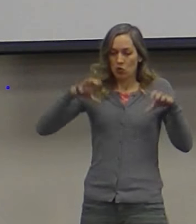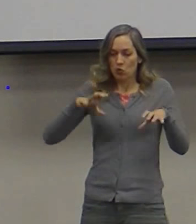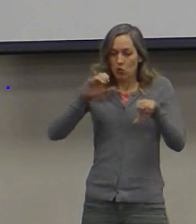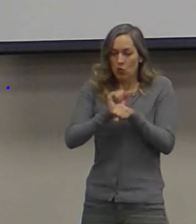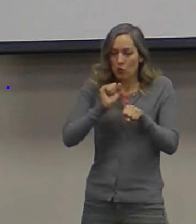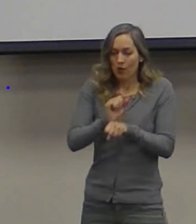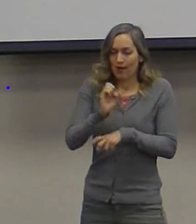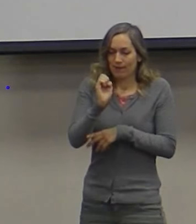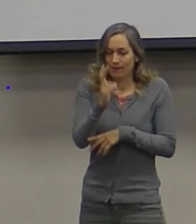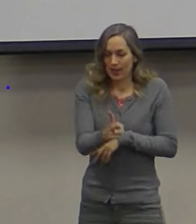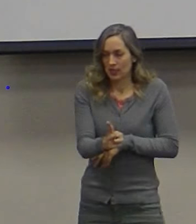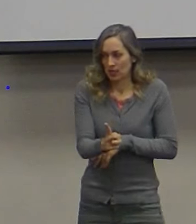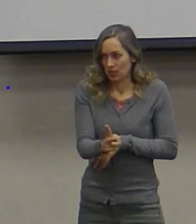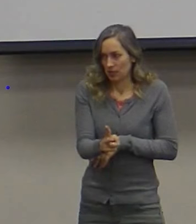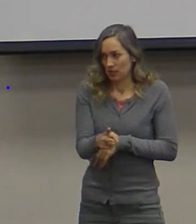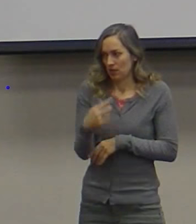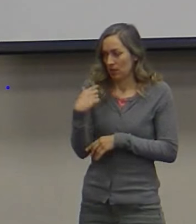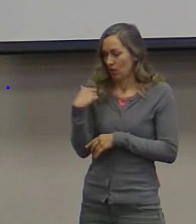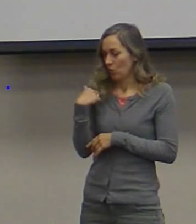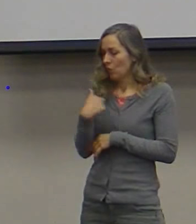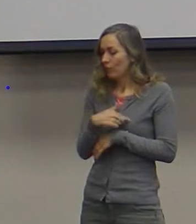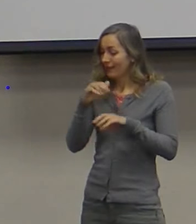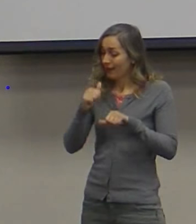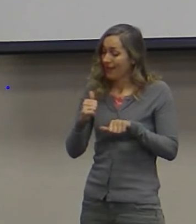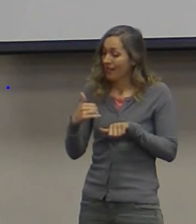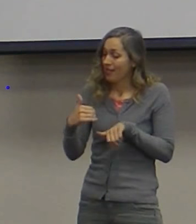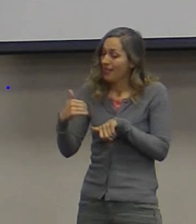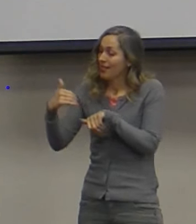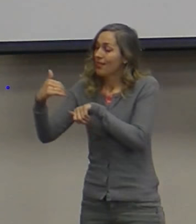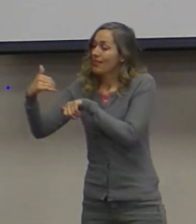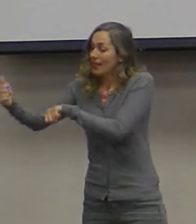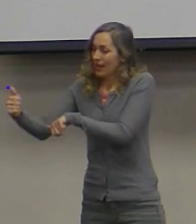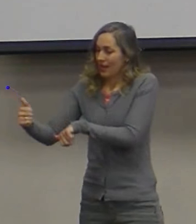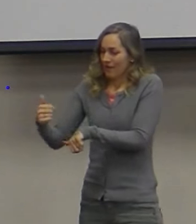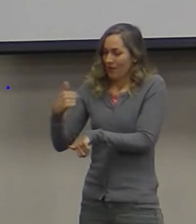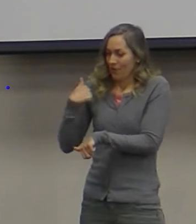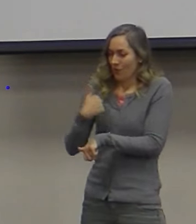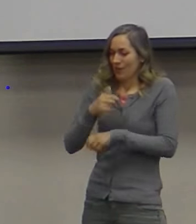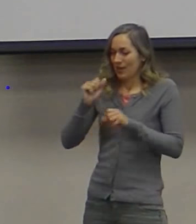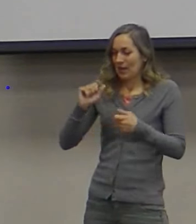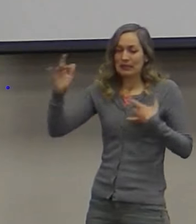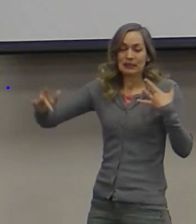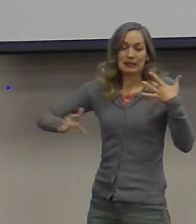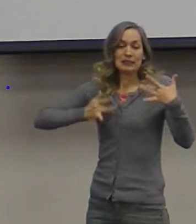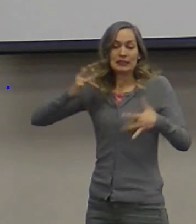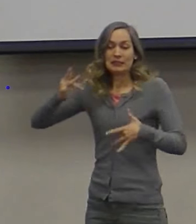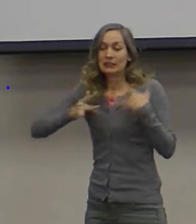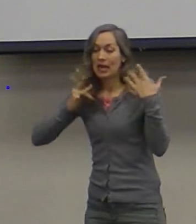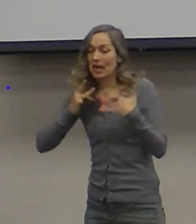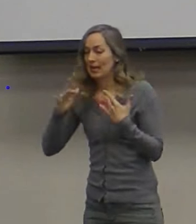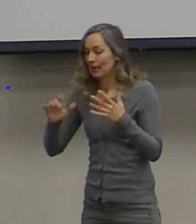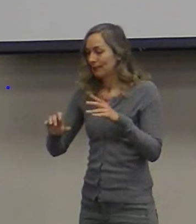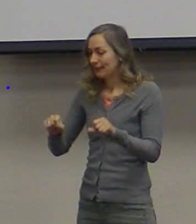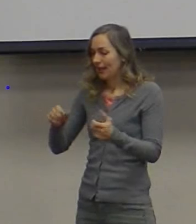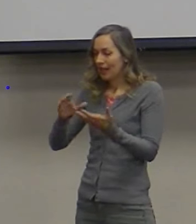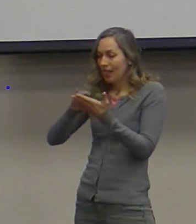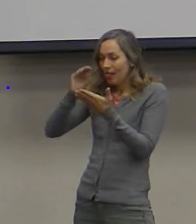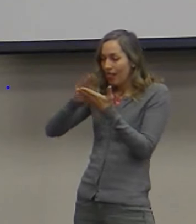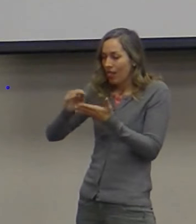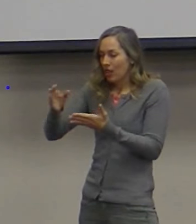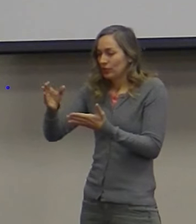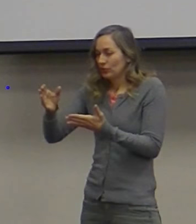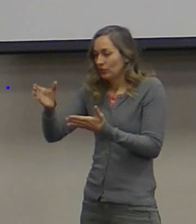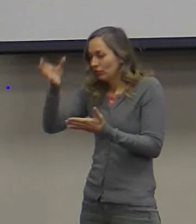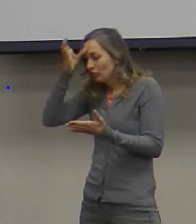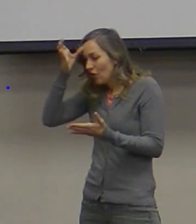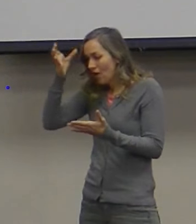We can leave here. We can pump ourselves up and we can get all excited. We can grab knowledge and we can get excited and we can